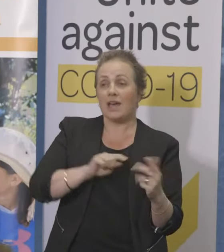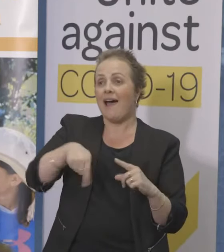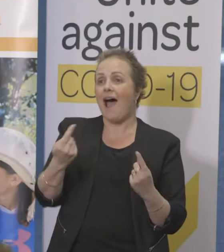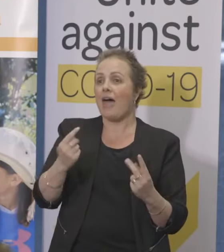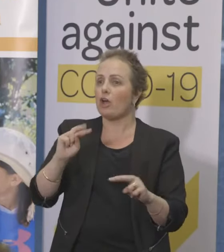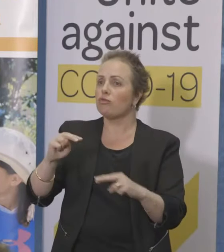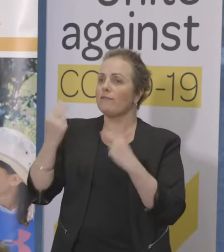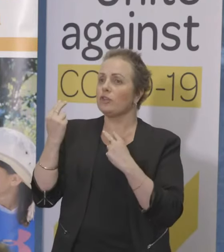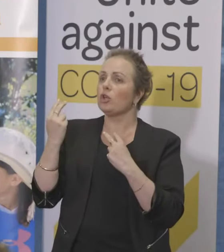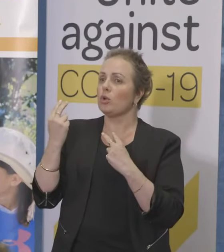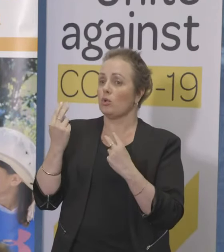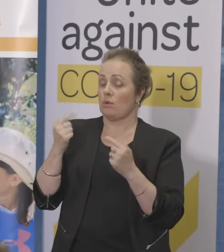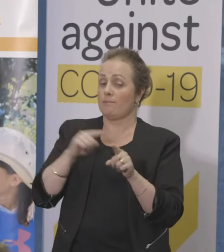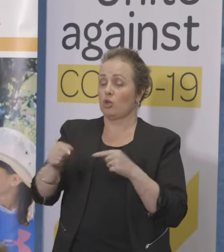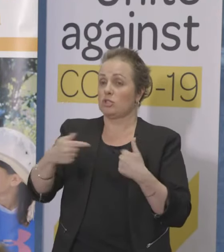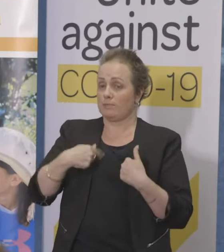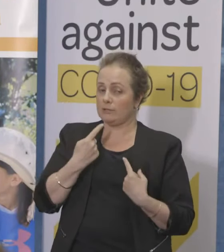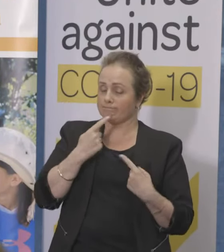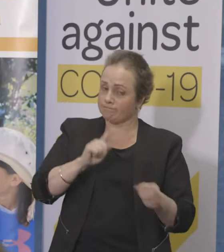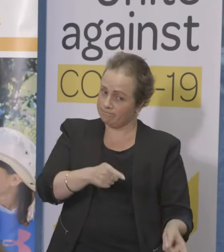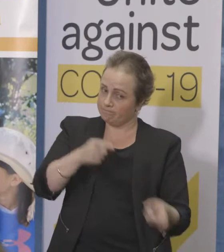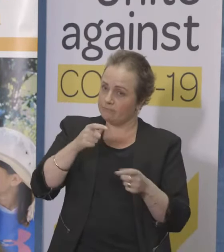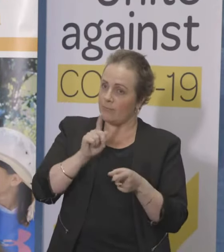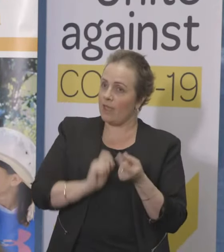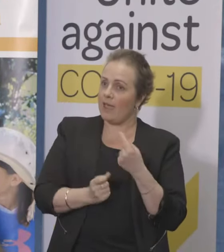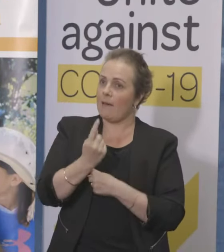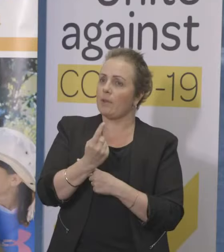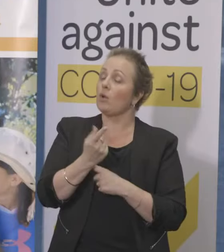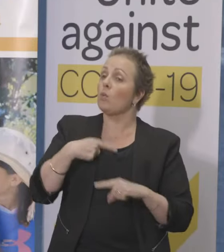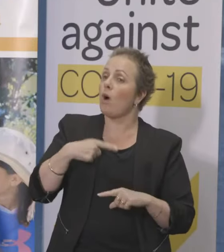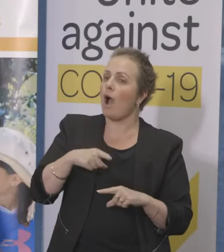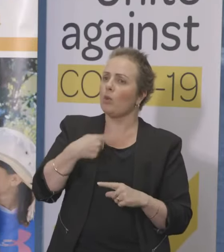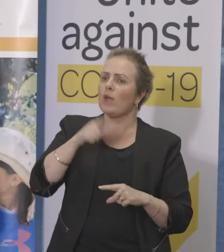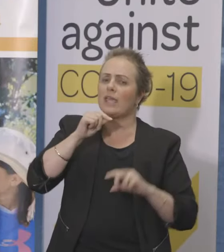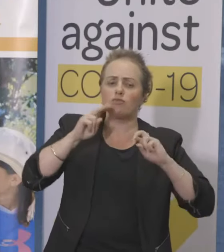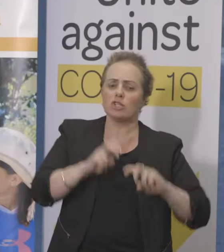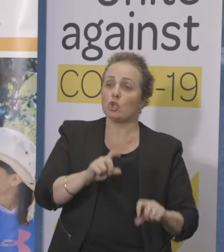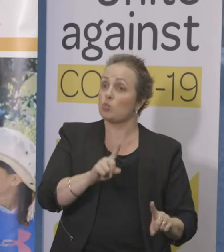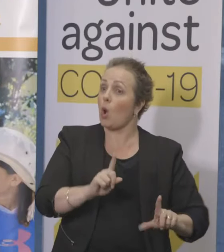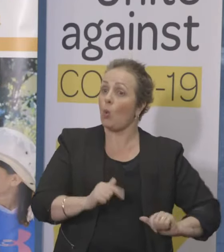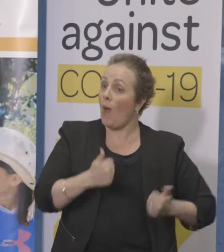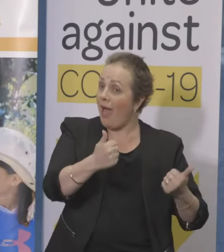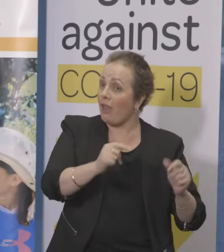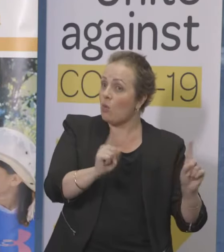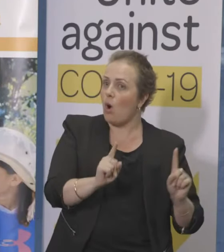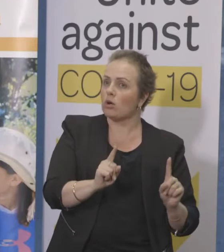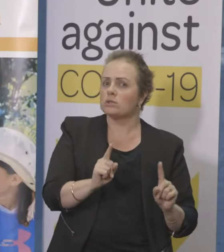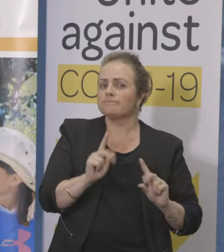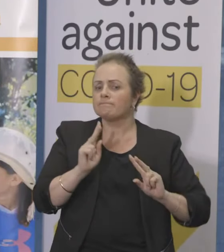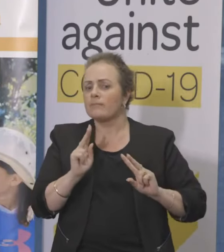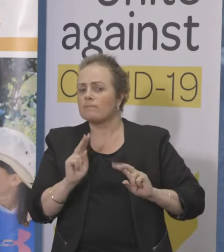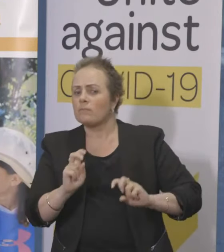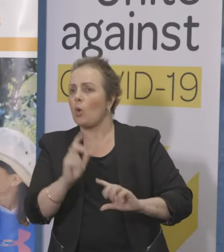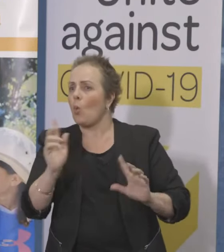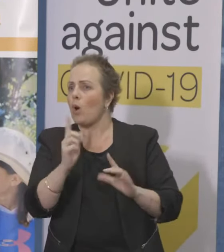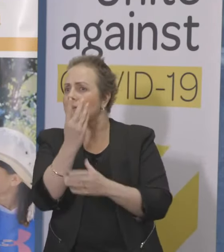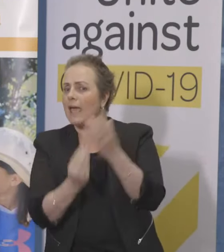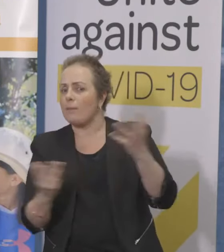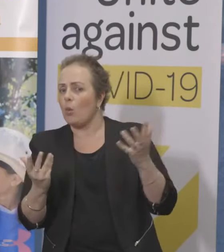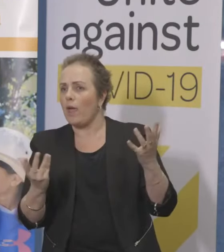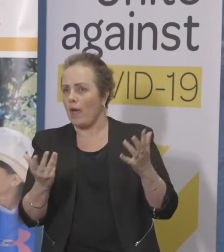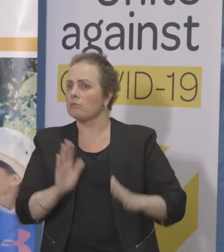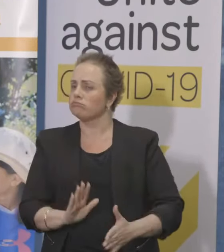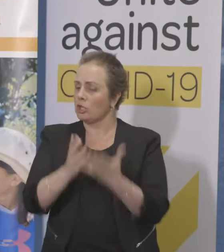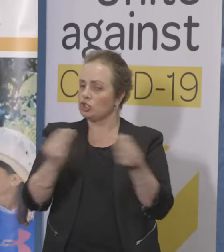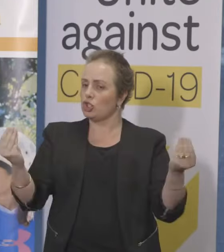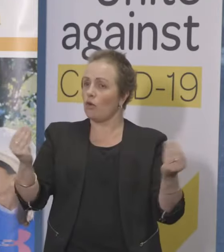been commissioned, mostly by me, is so that we can find out what went well, find out where there are gaps and address them. And that's why we are making the